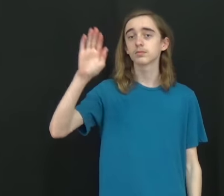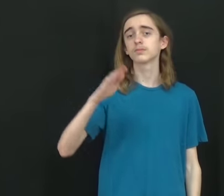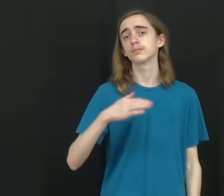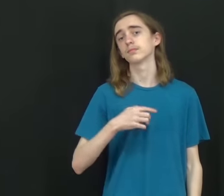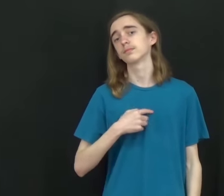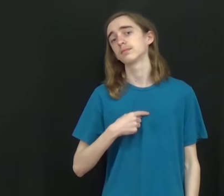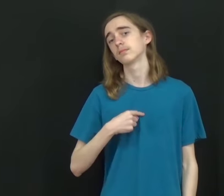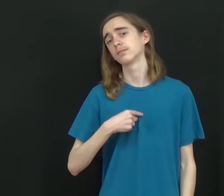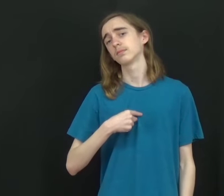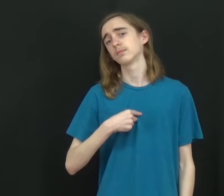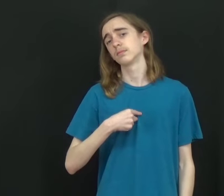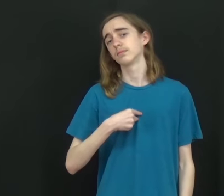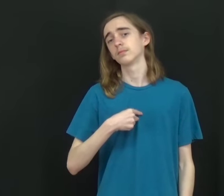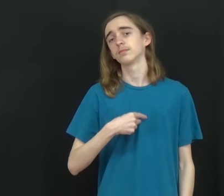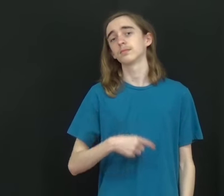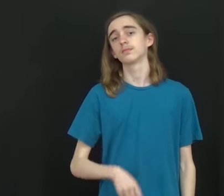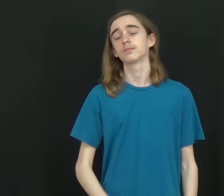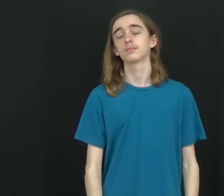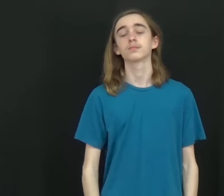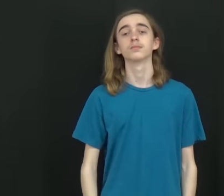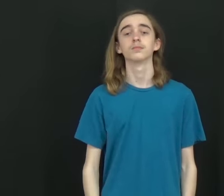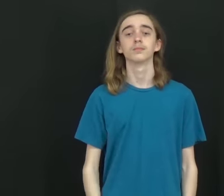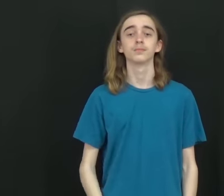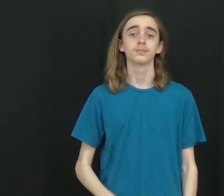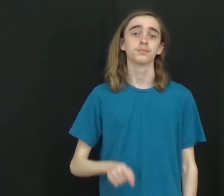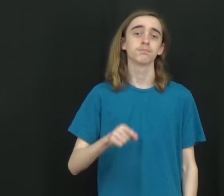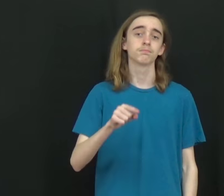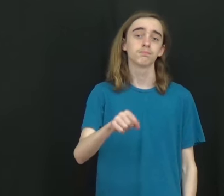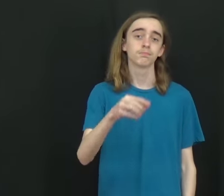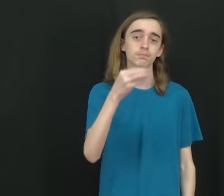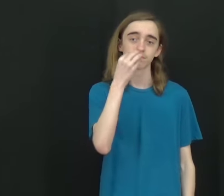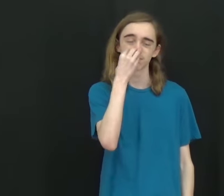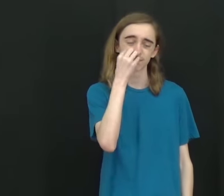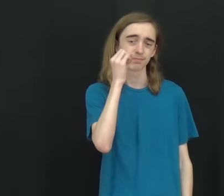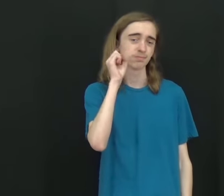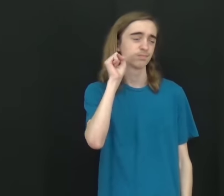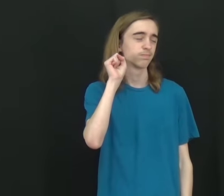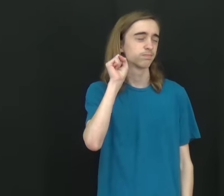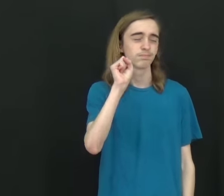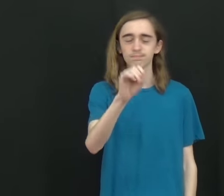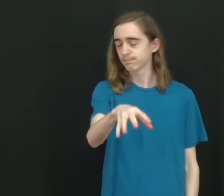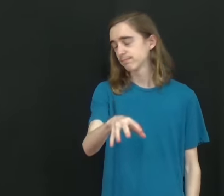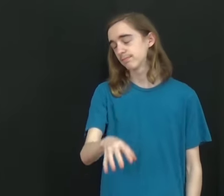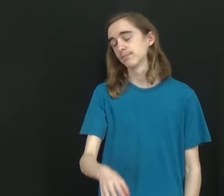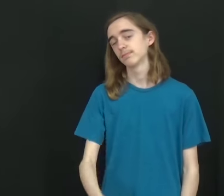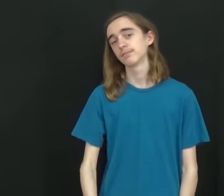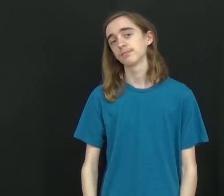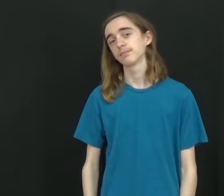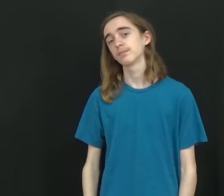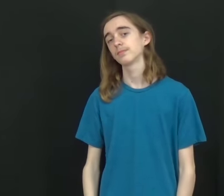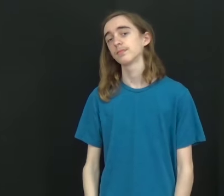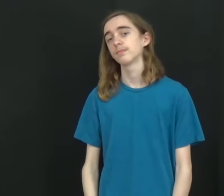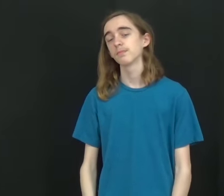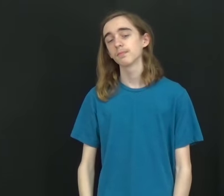who I am, and she doesn't give a damn about